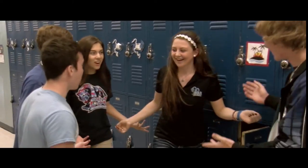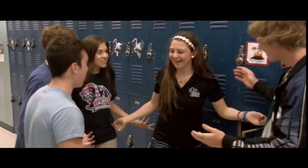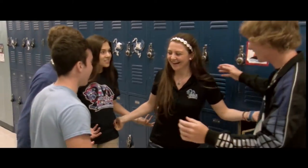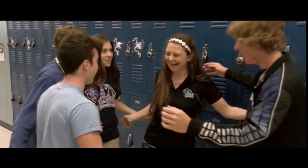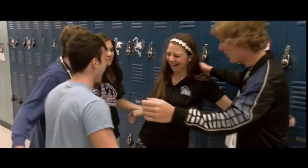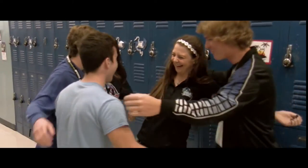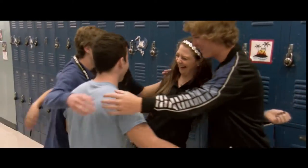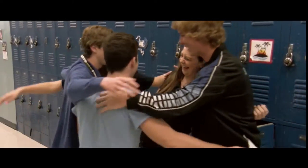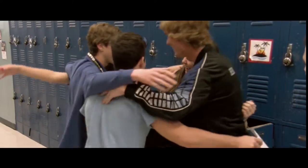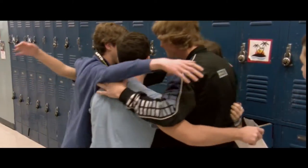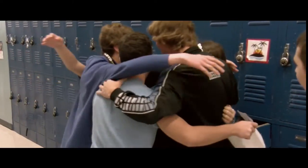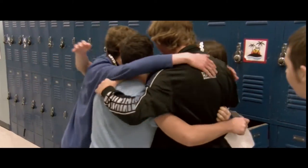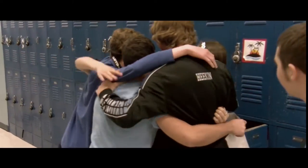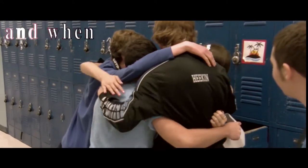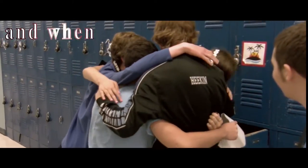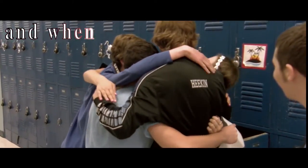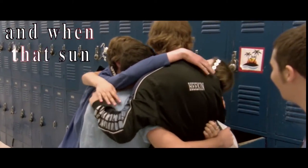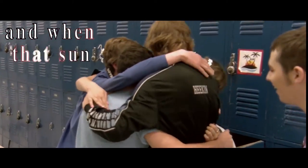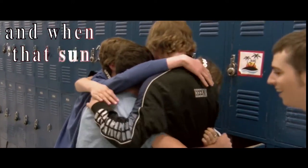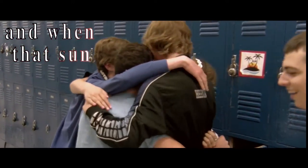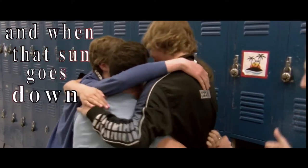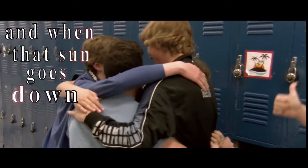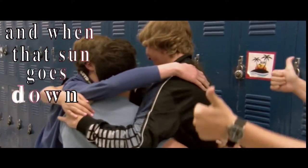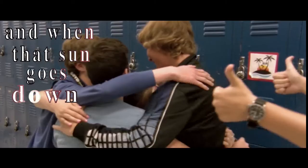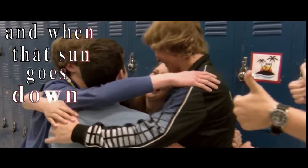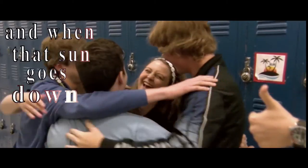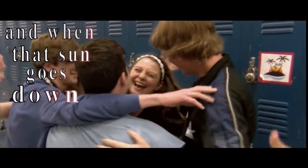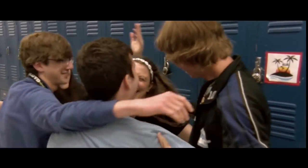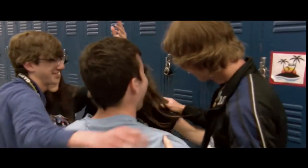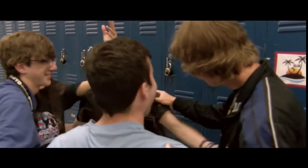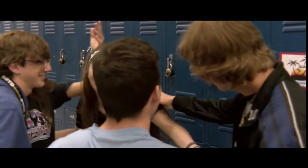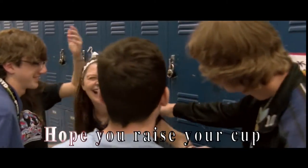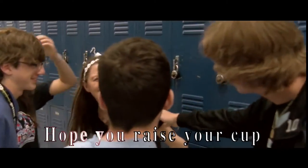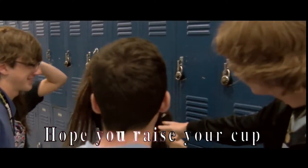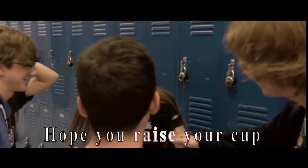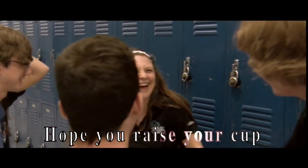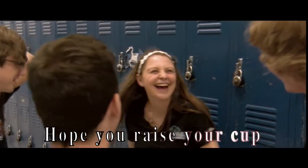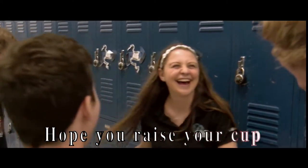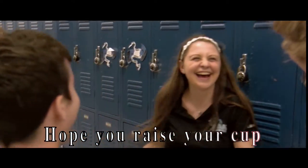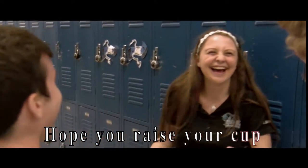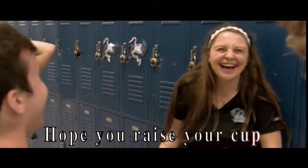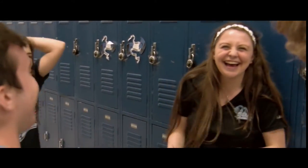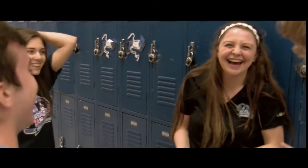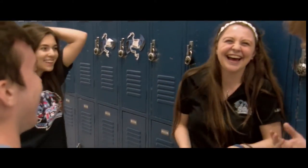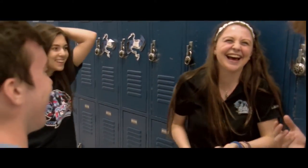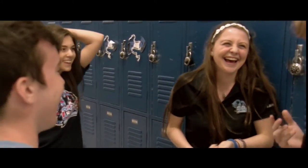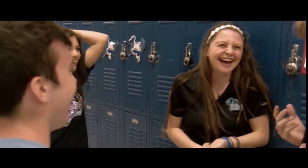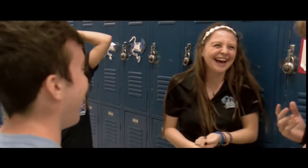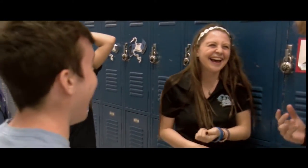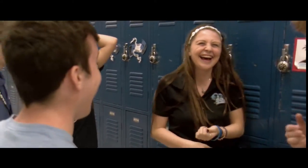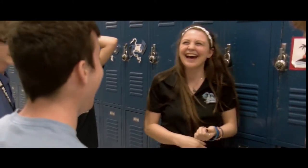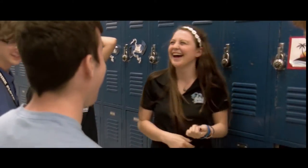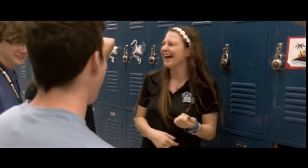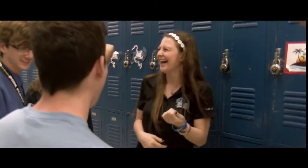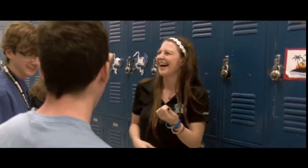And when that sun goes down Hope you raise your cup Oh,